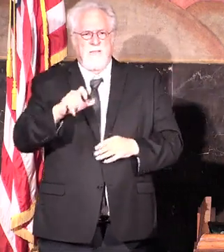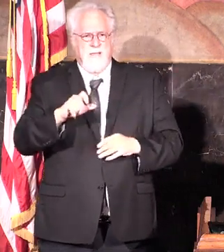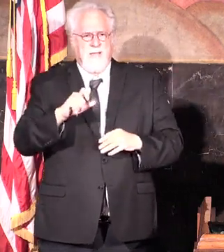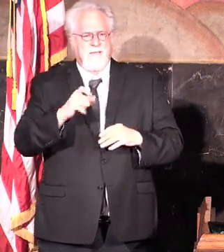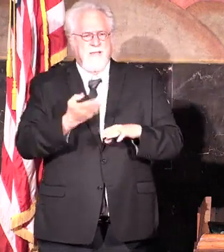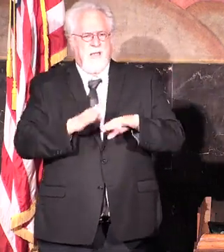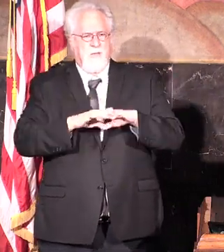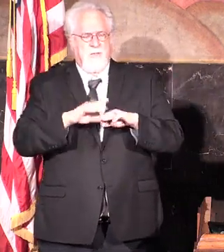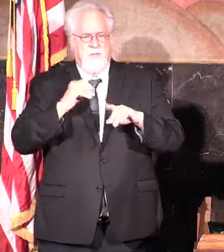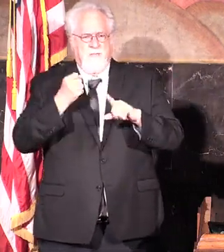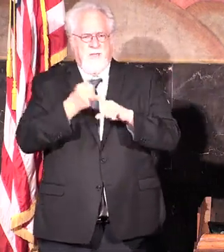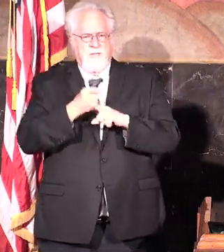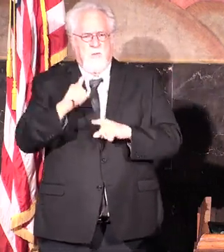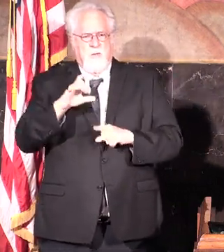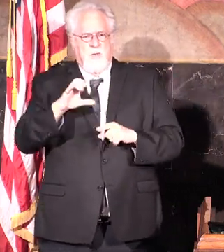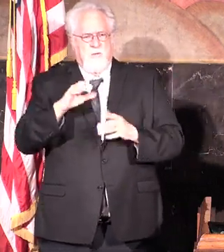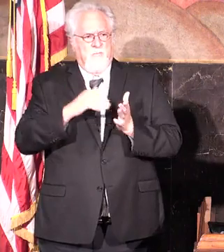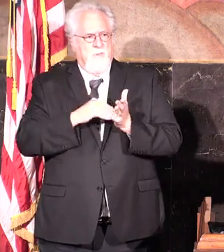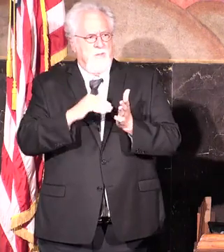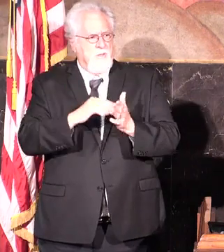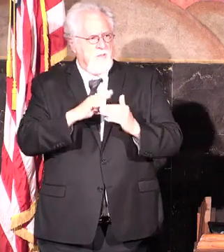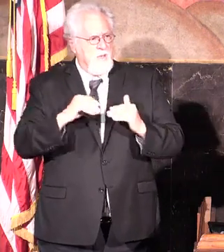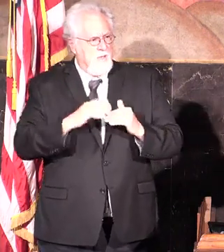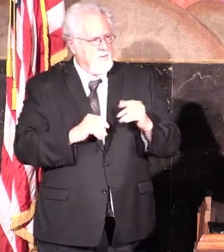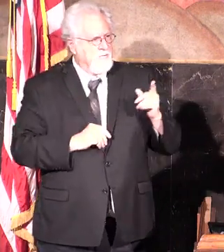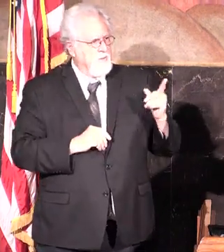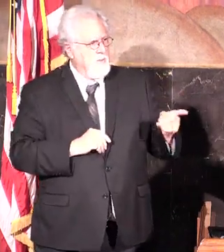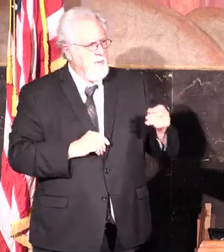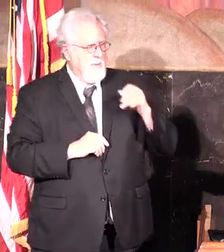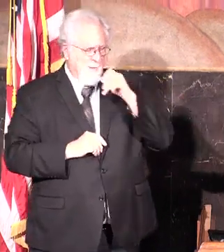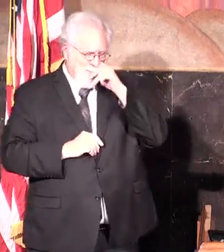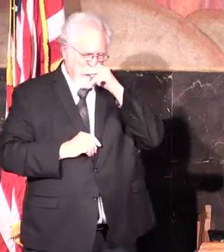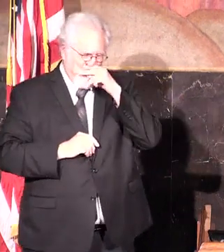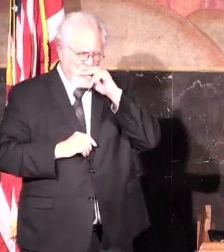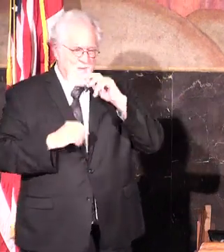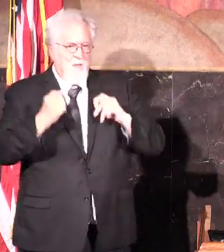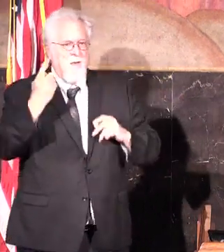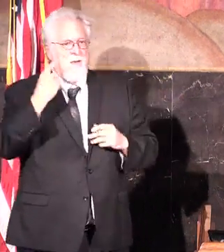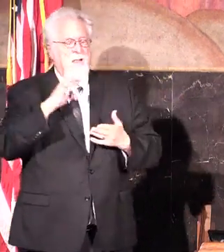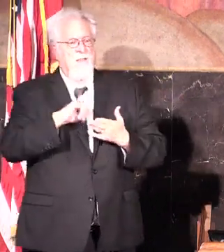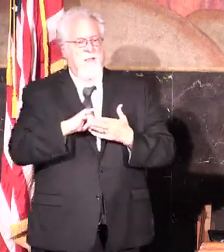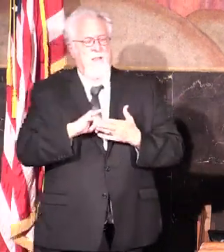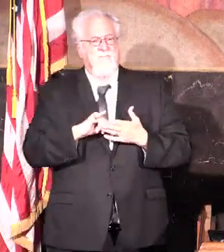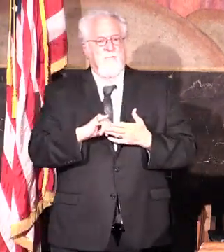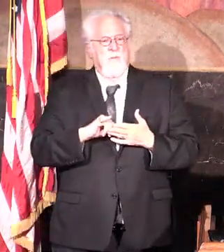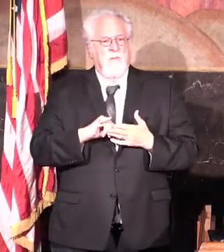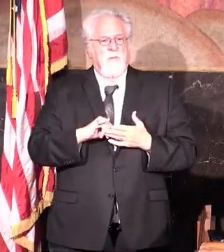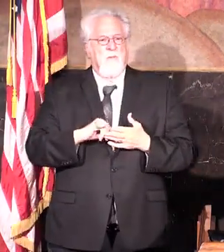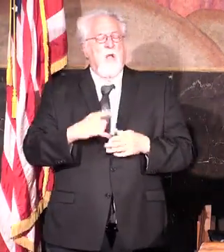million threshold? Is that something? Well, you got to understand that the reason that